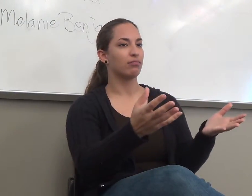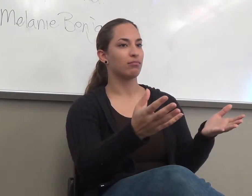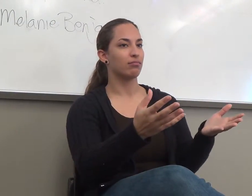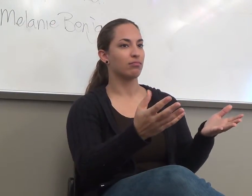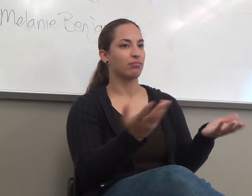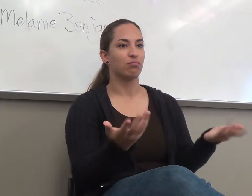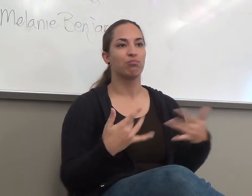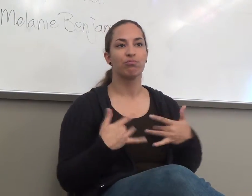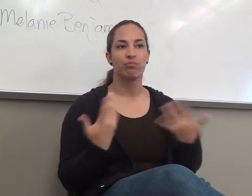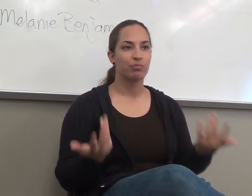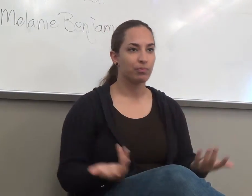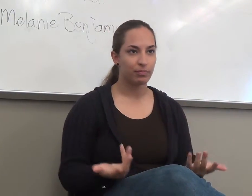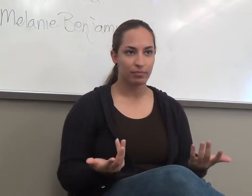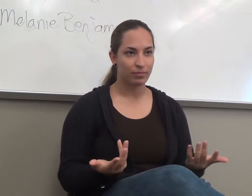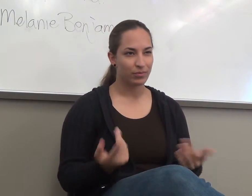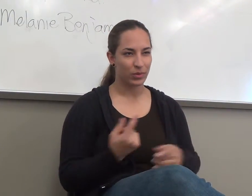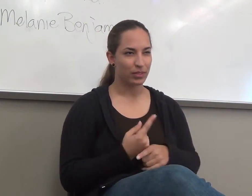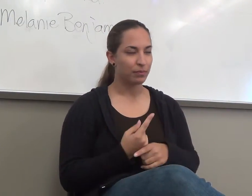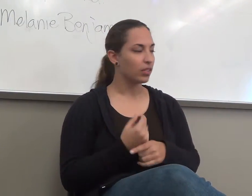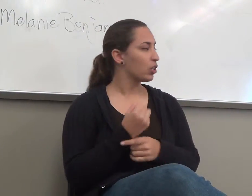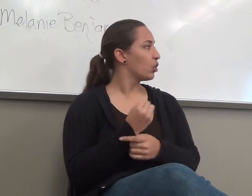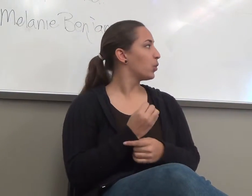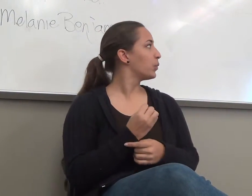Okay? So it needs to have